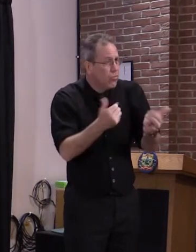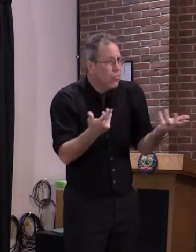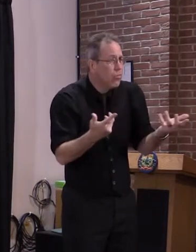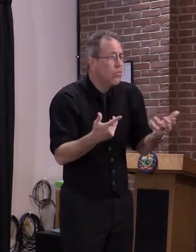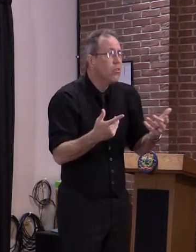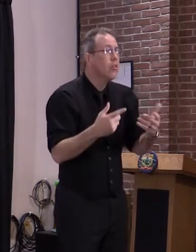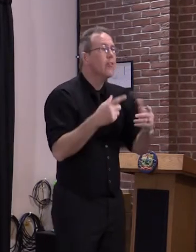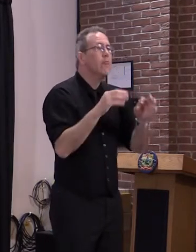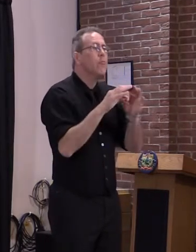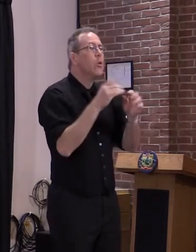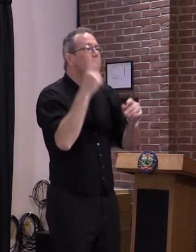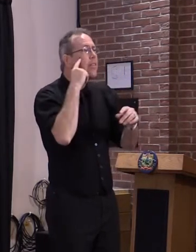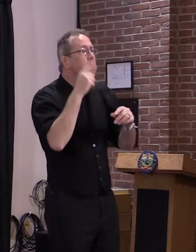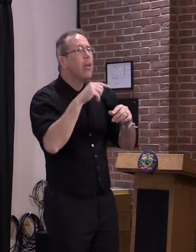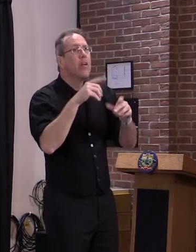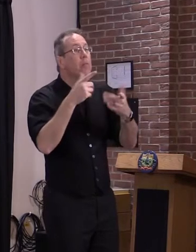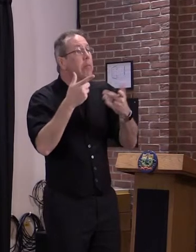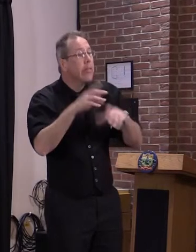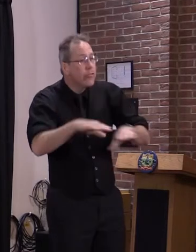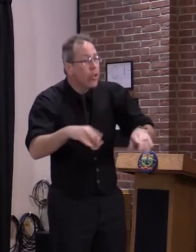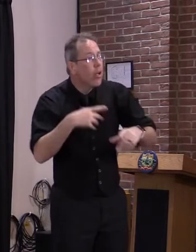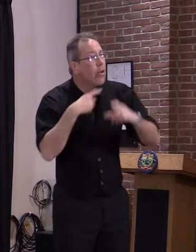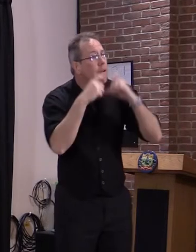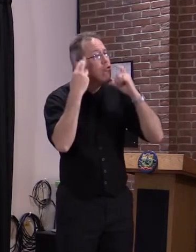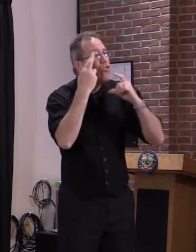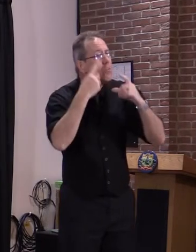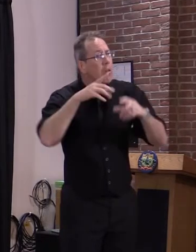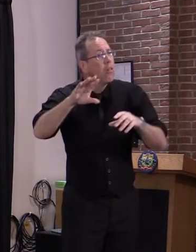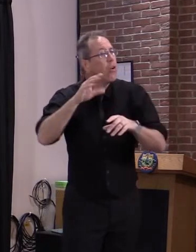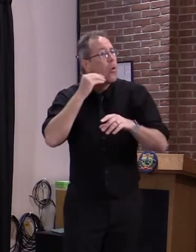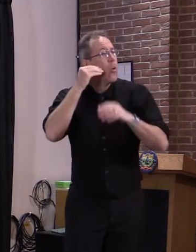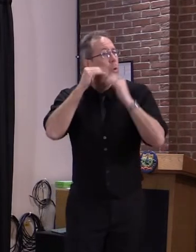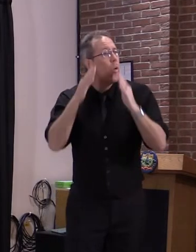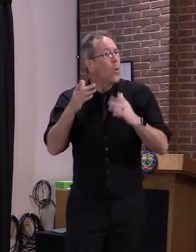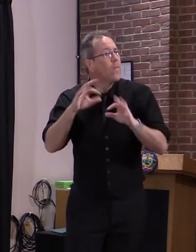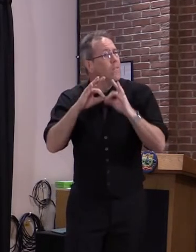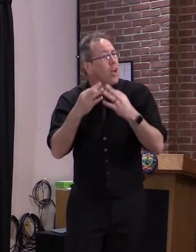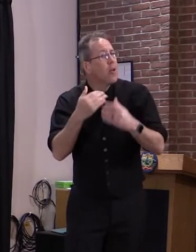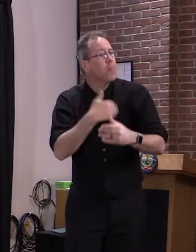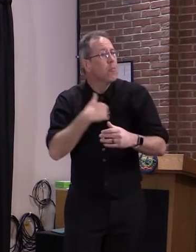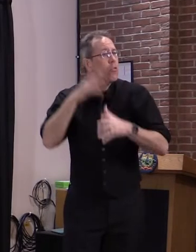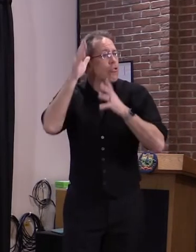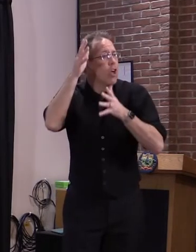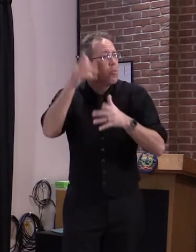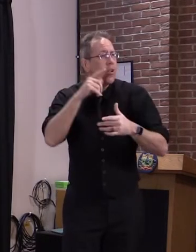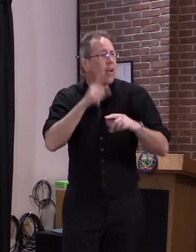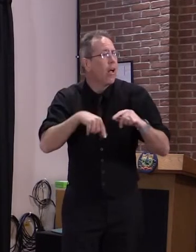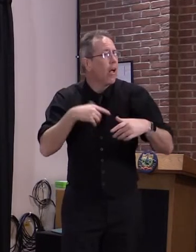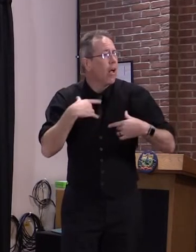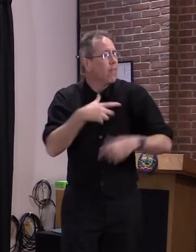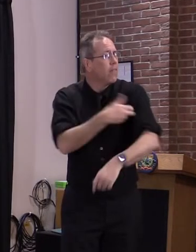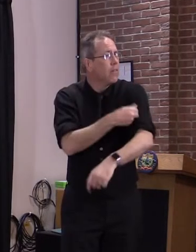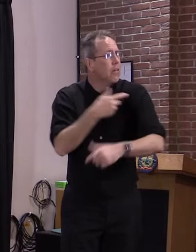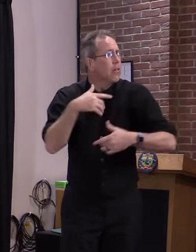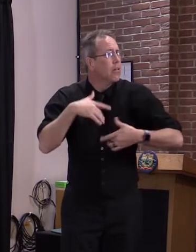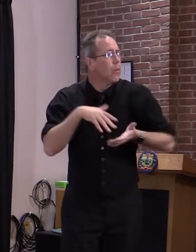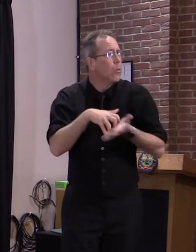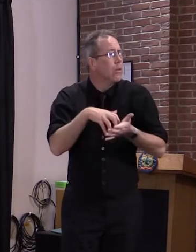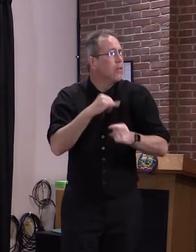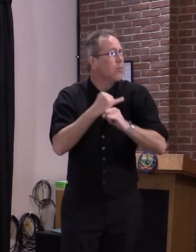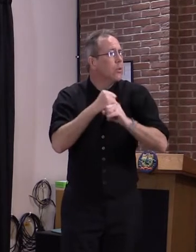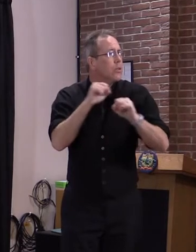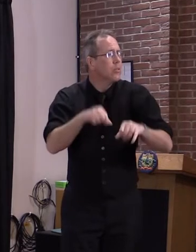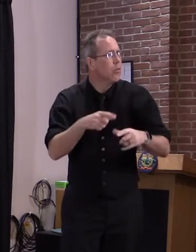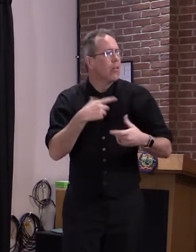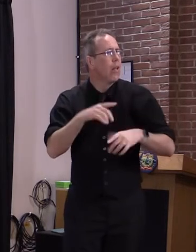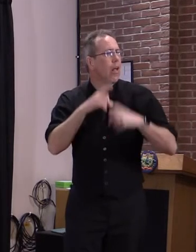them and the people around them. So berating kids who are trying to make the choice that is either best for